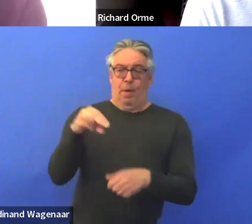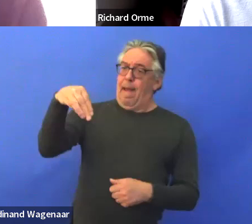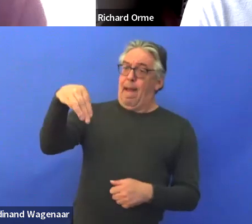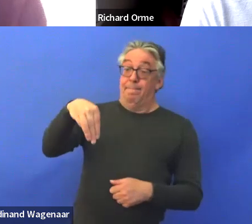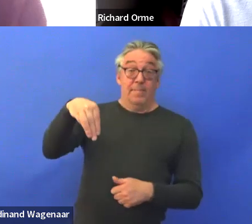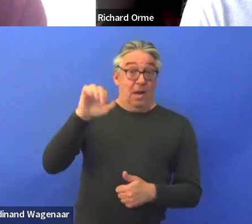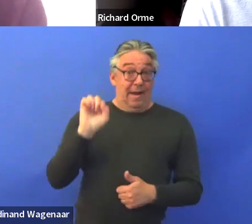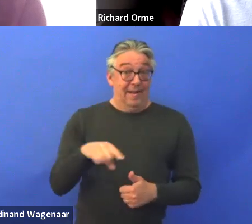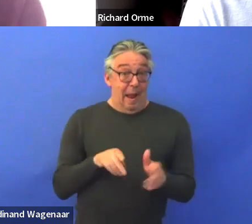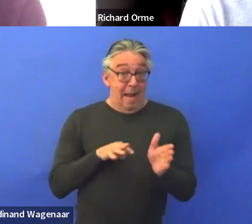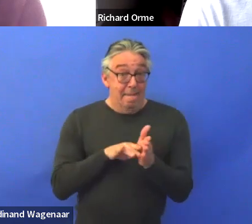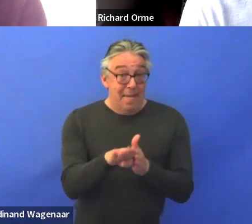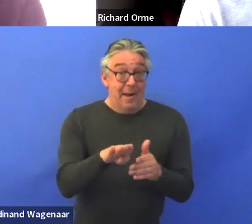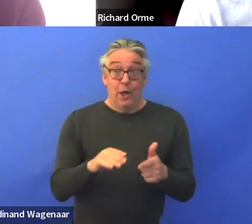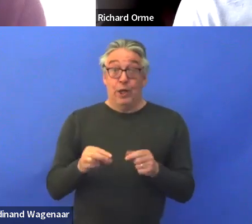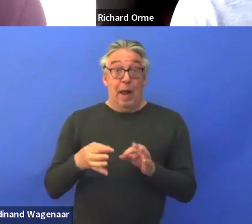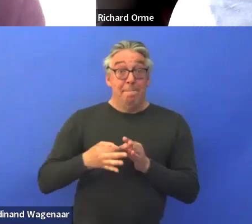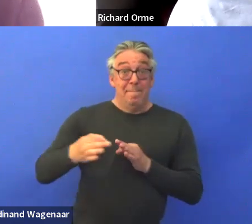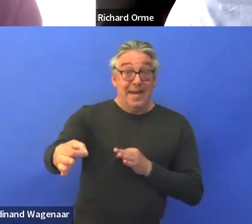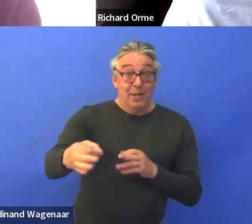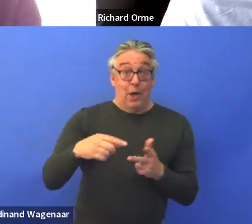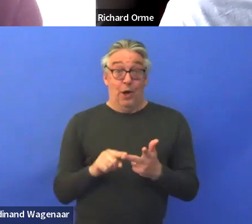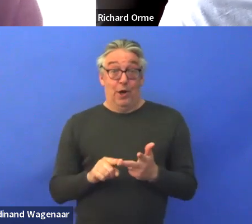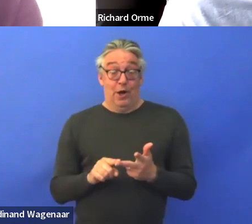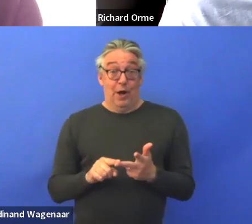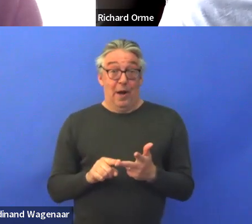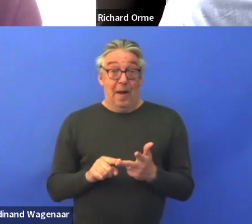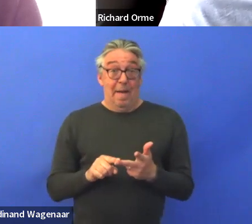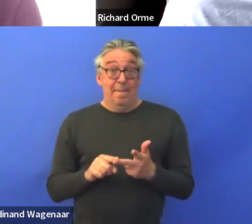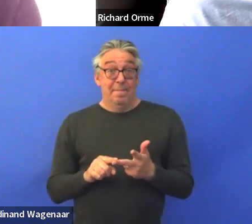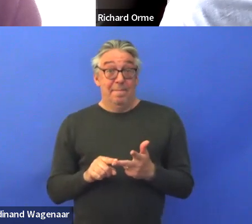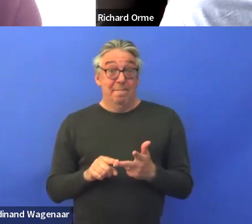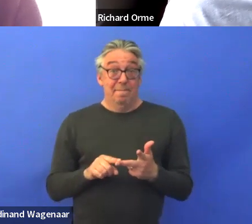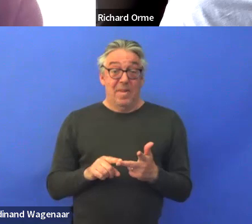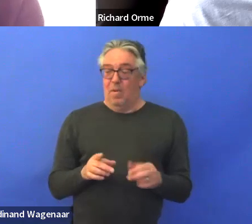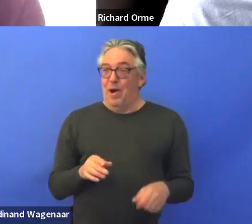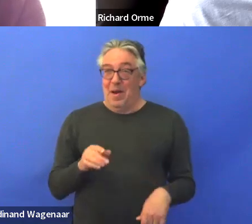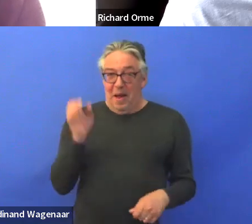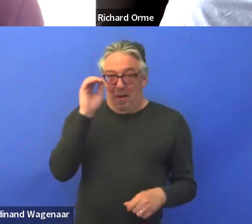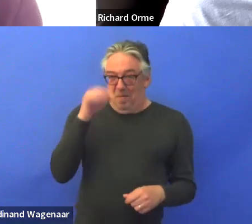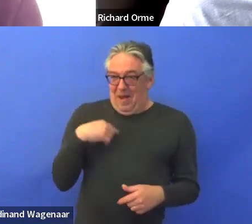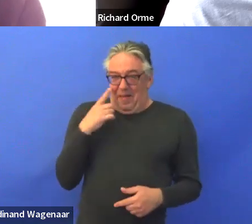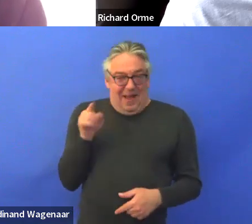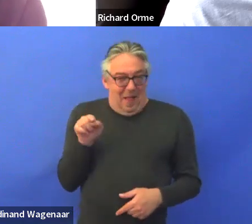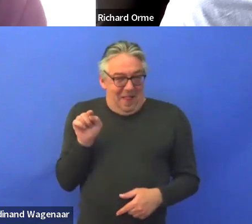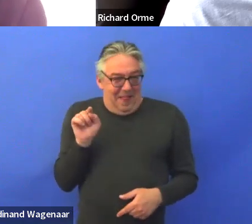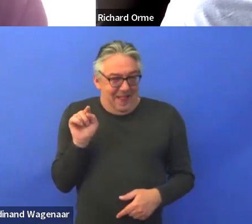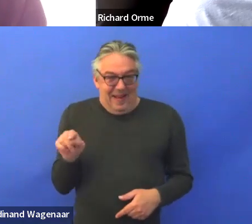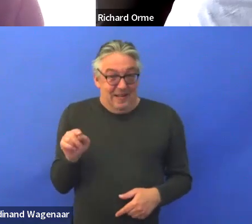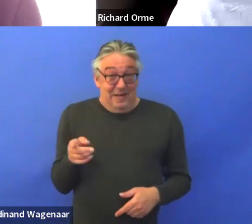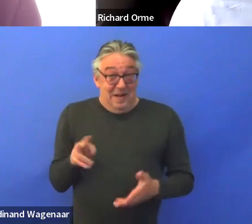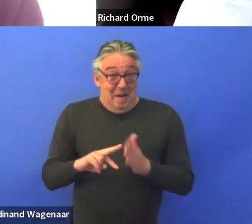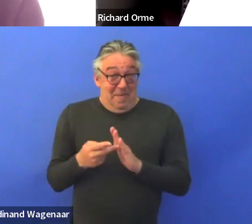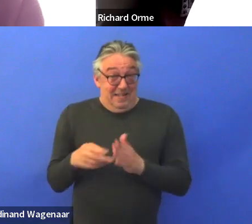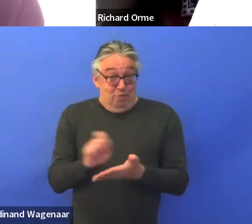miles, millions, meters, etc. But I think this is a matter of bad writing, to be honest. I don't think EPUB can solve this